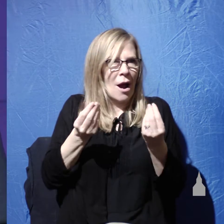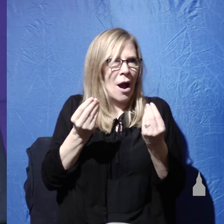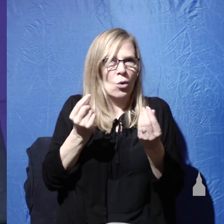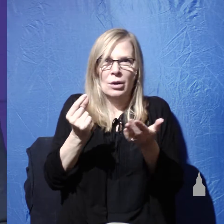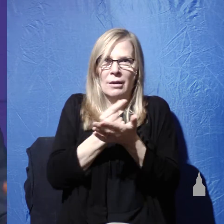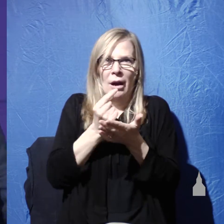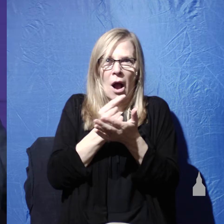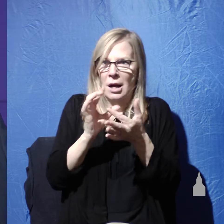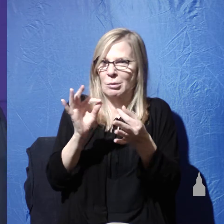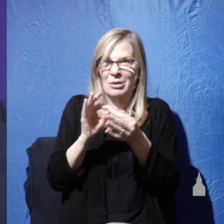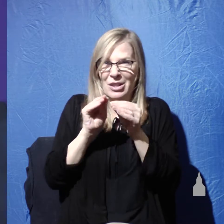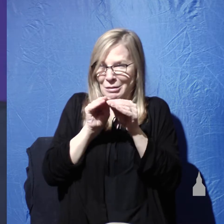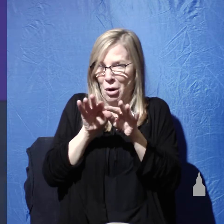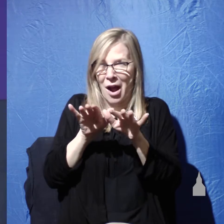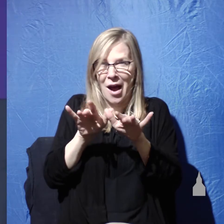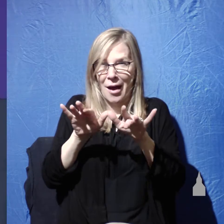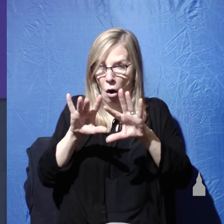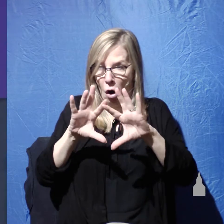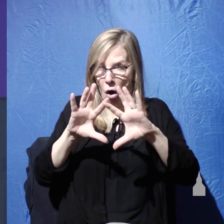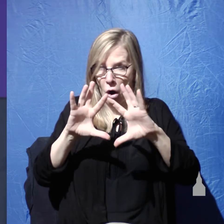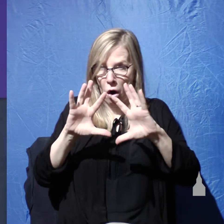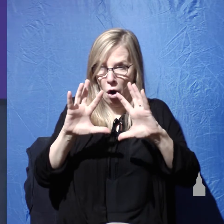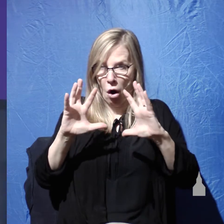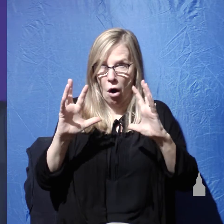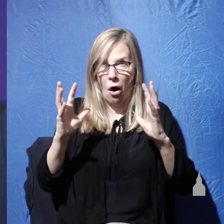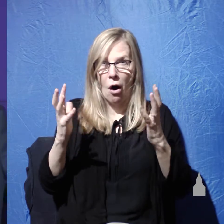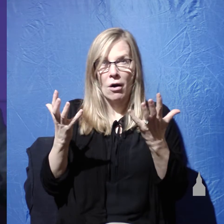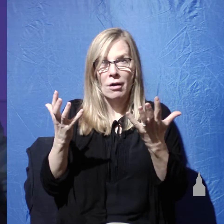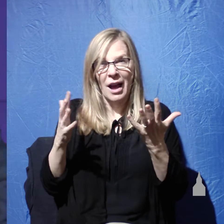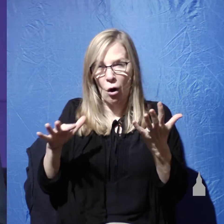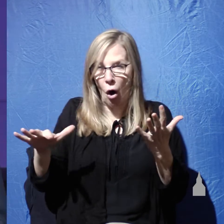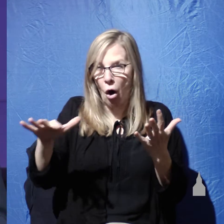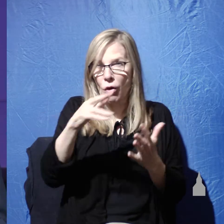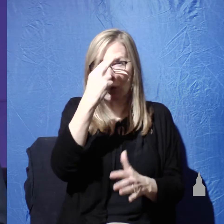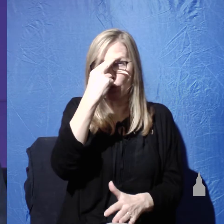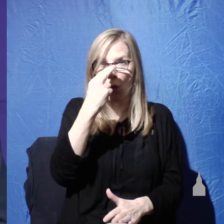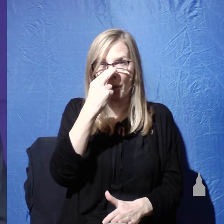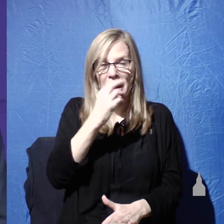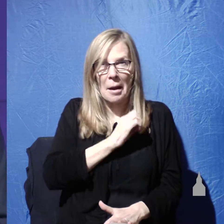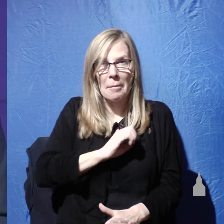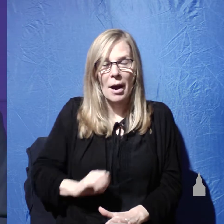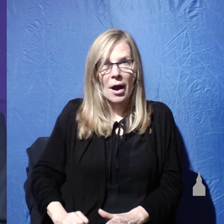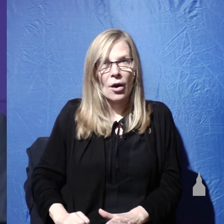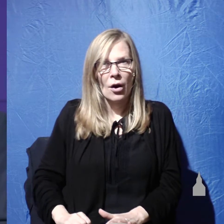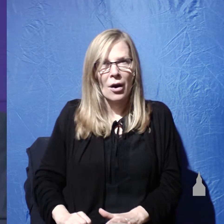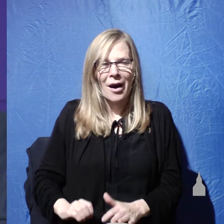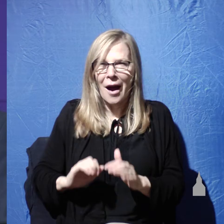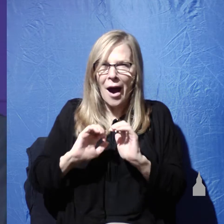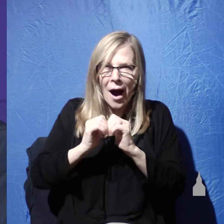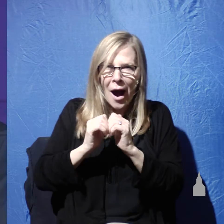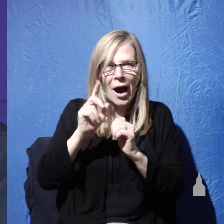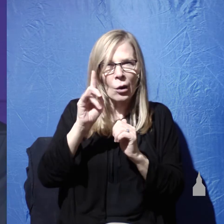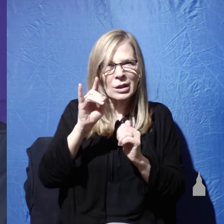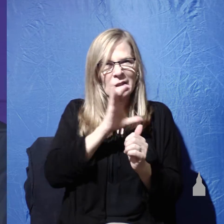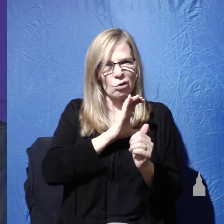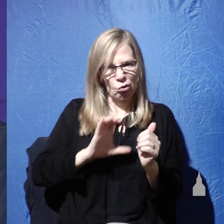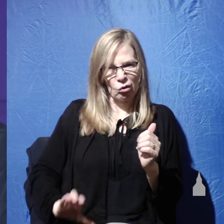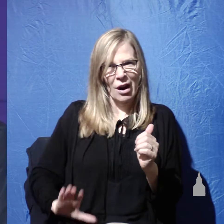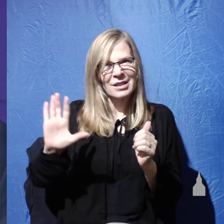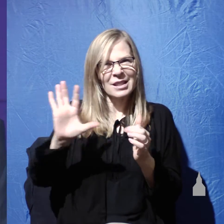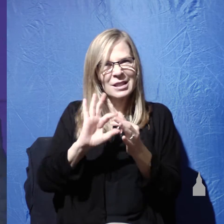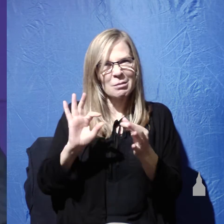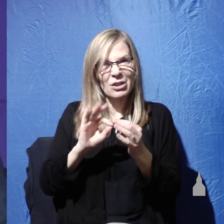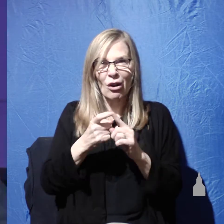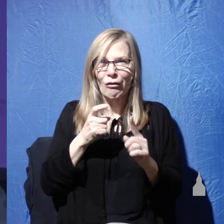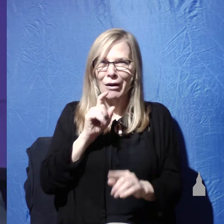and the church spread all over the Roman Empire. In other words, how in the world did Christ's message